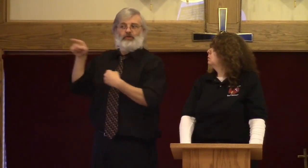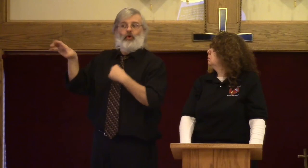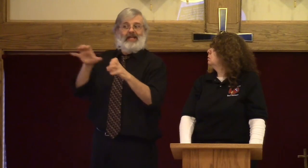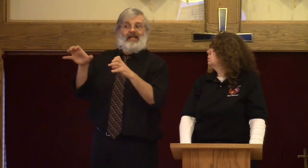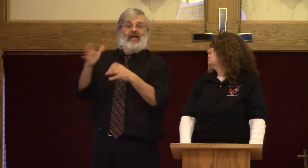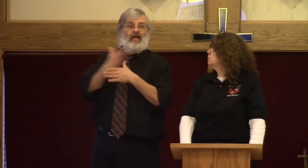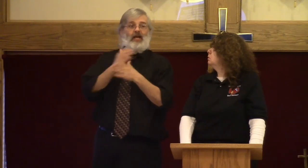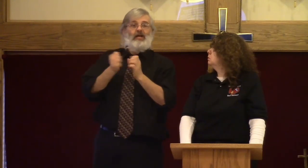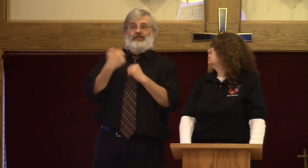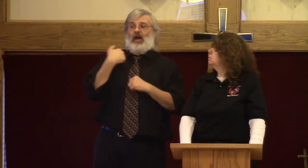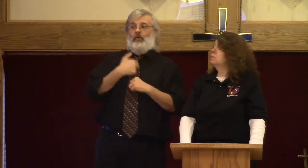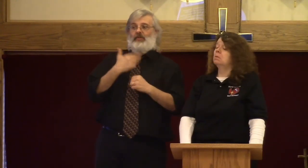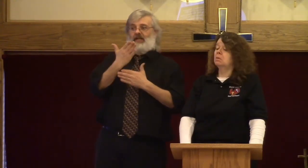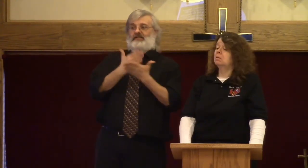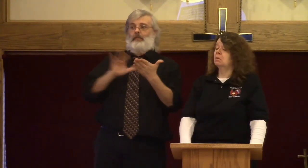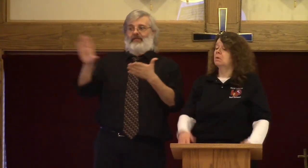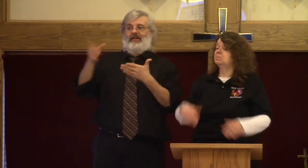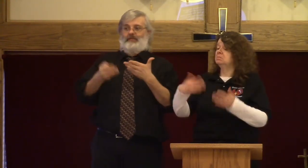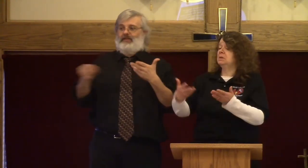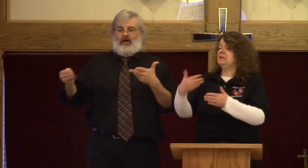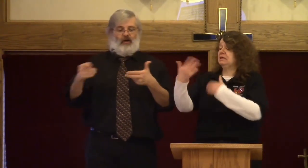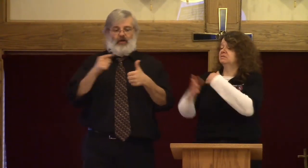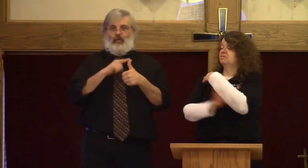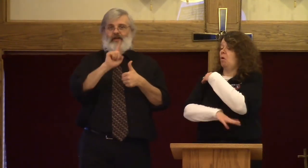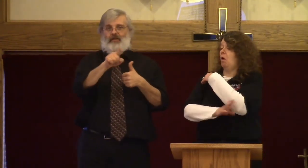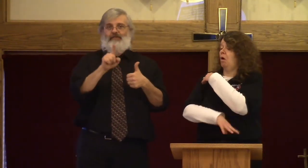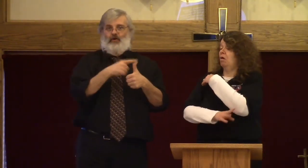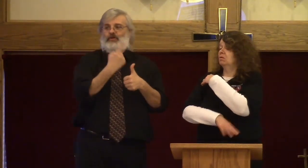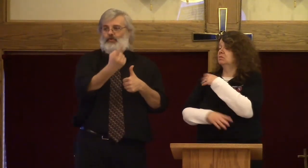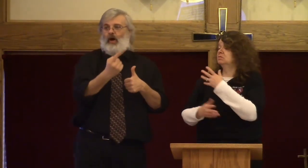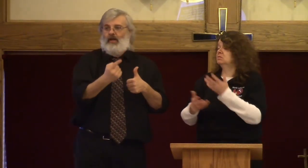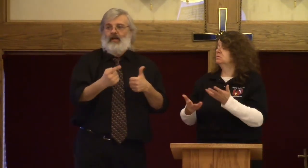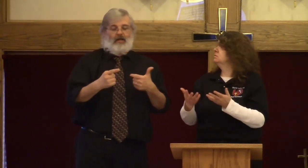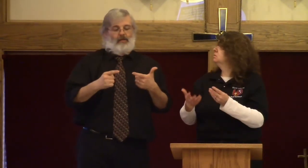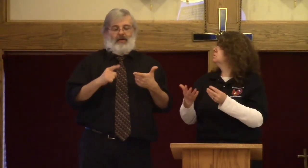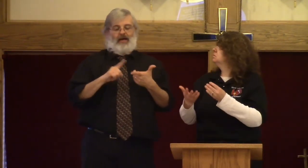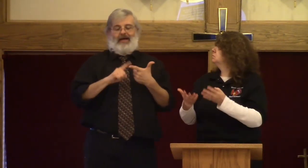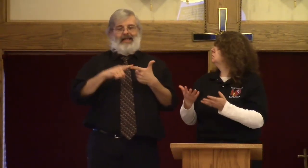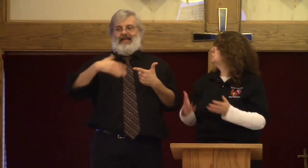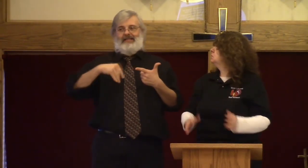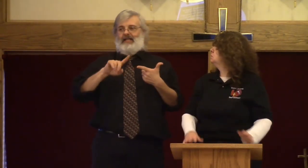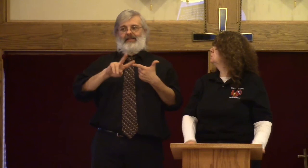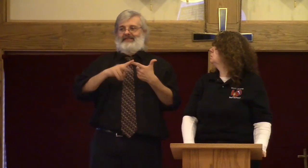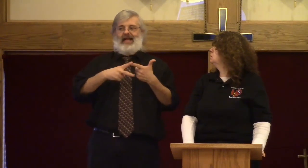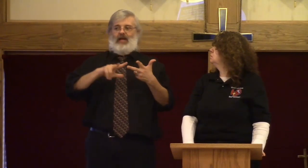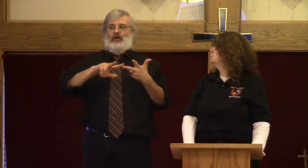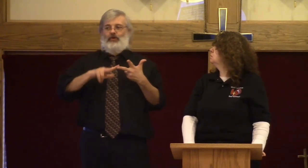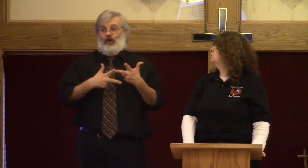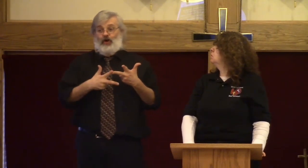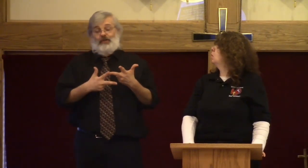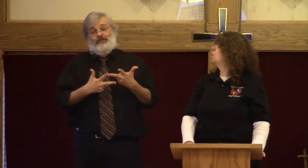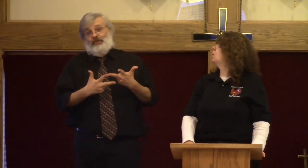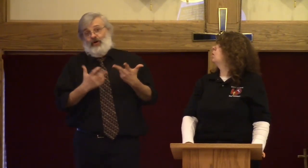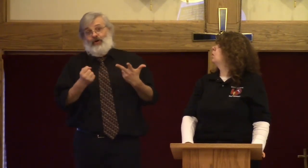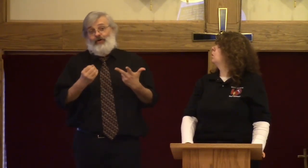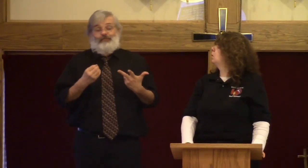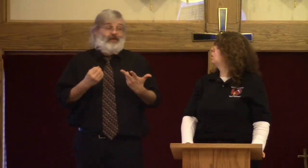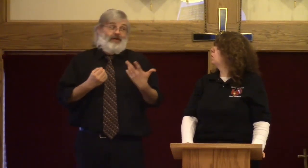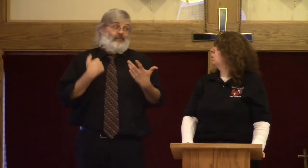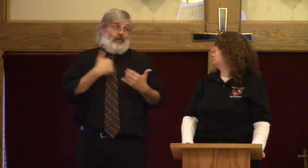he did share with us some of his material. He went to the first one, but he hadn't done the second or third. So we